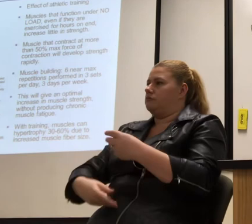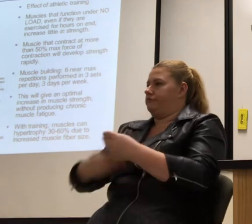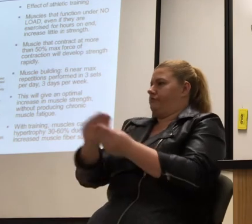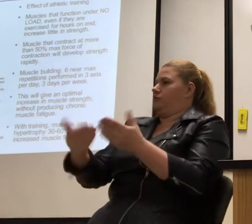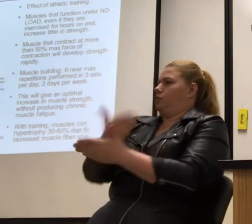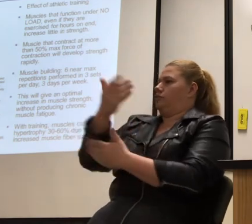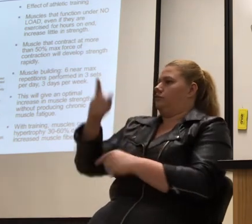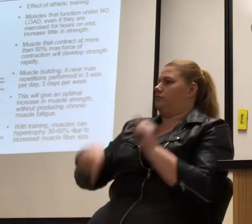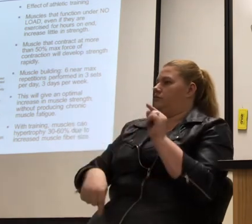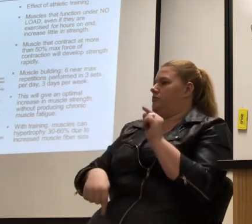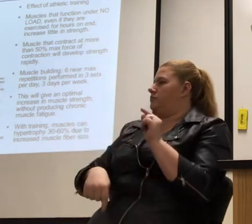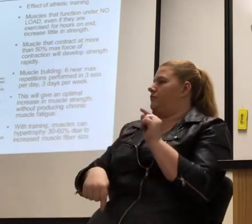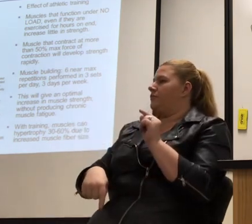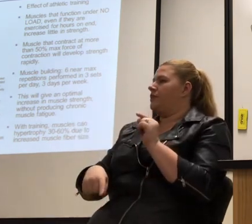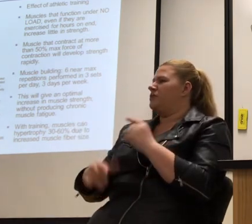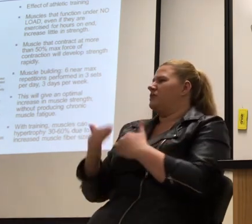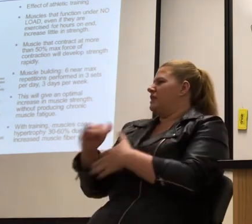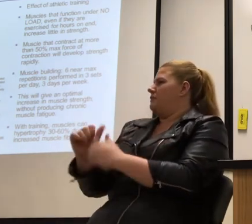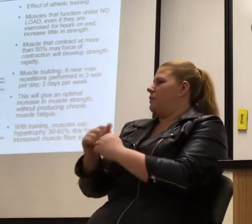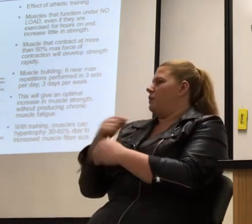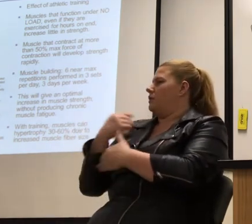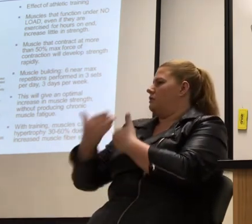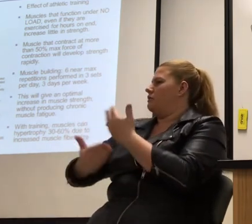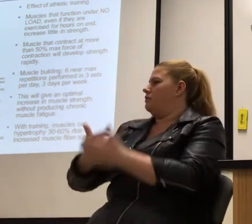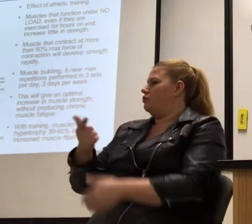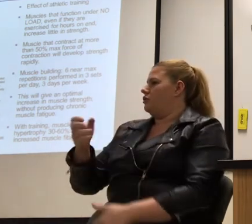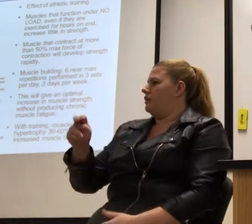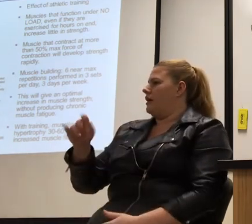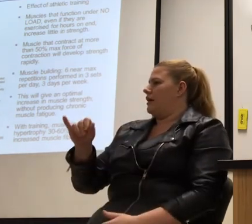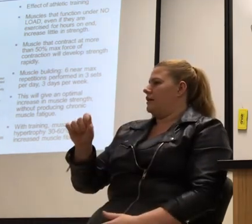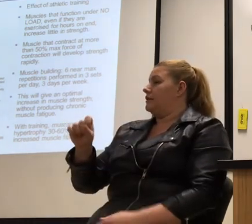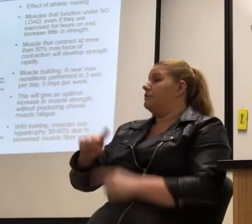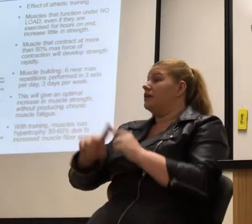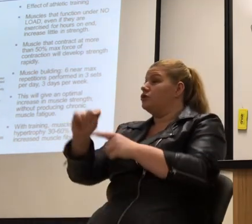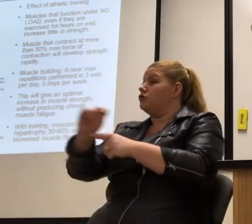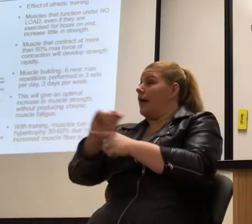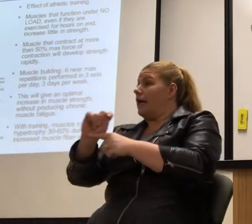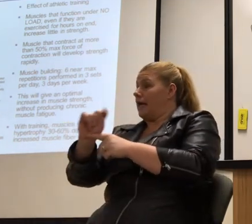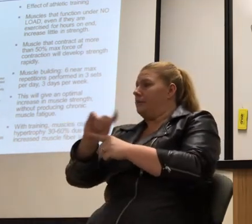Okay, so they're limited by genetics. But if you train, you can increase their size.